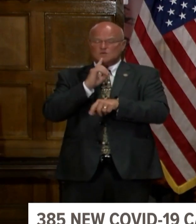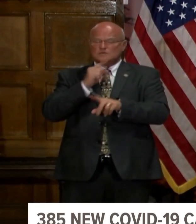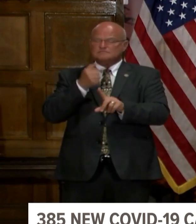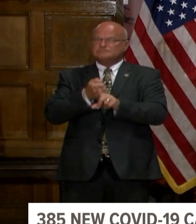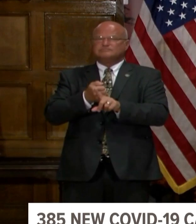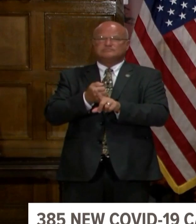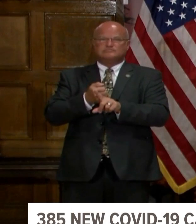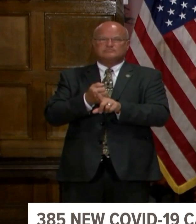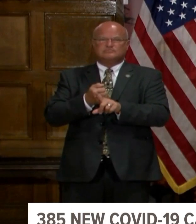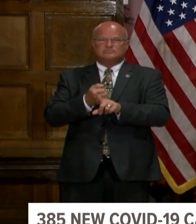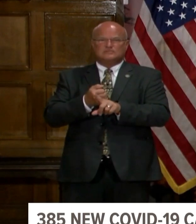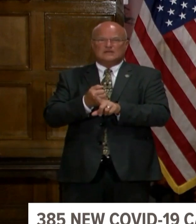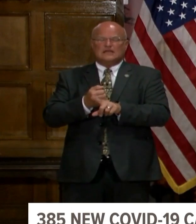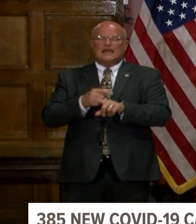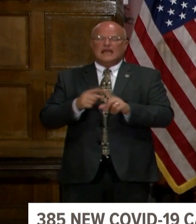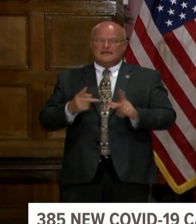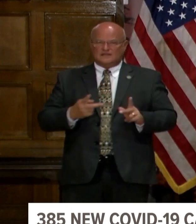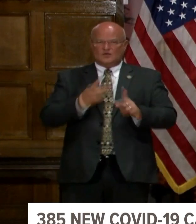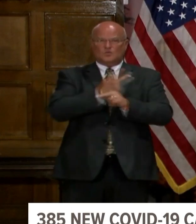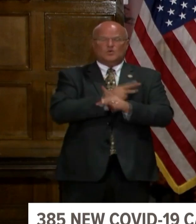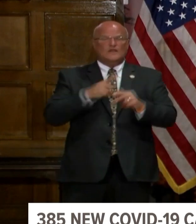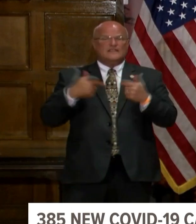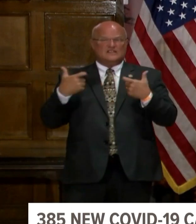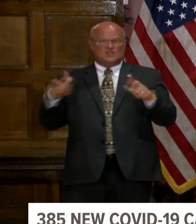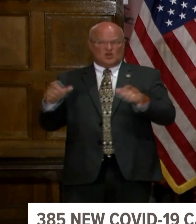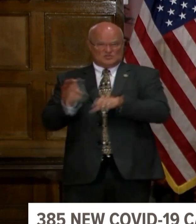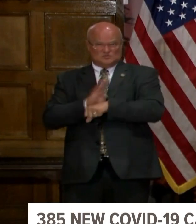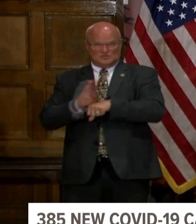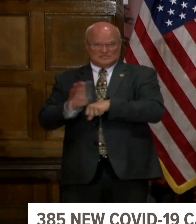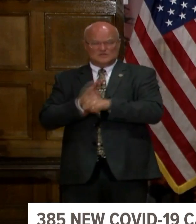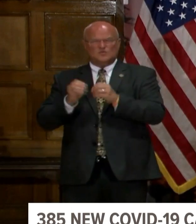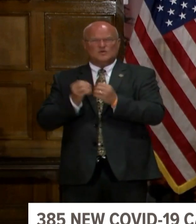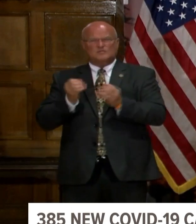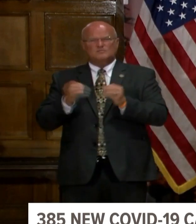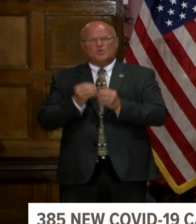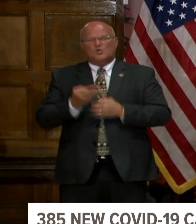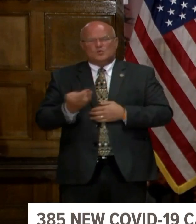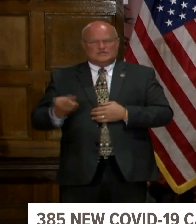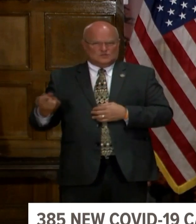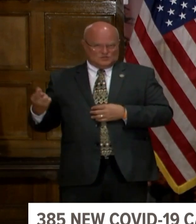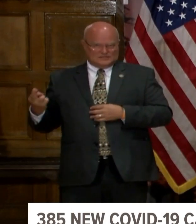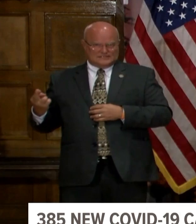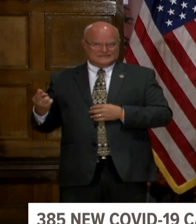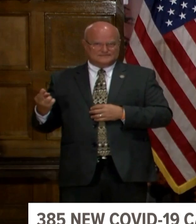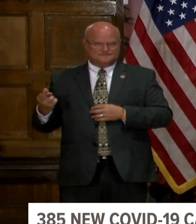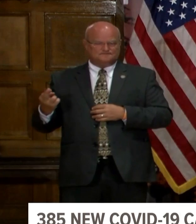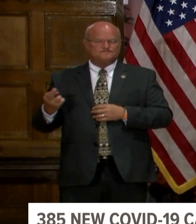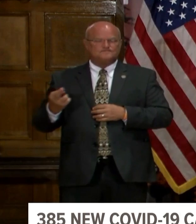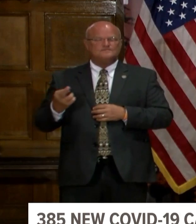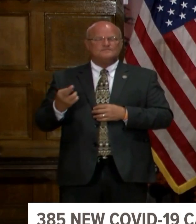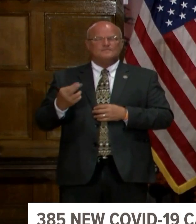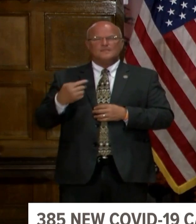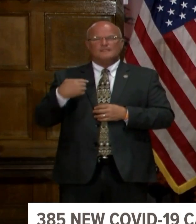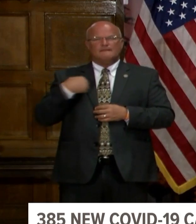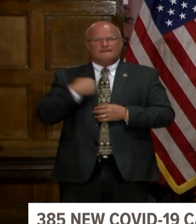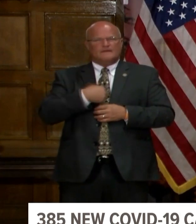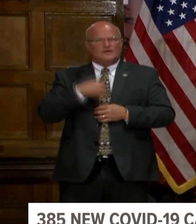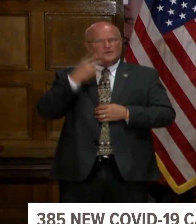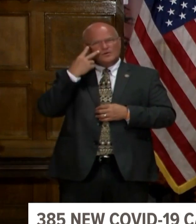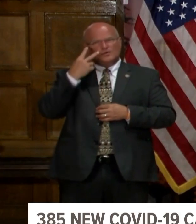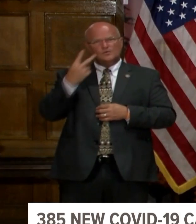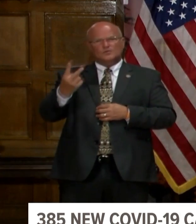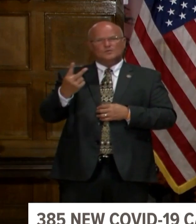chin, and they're faring worse than larger businesses with more resources. And, we just see,